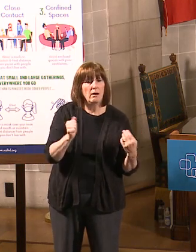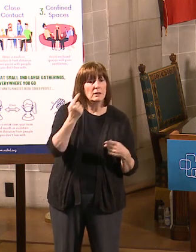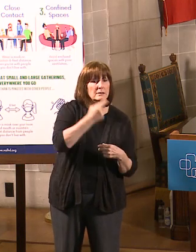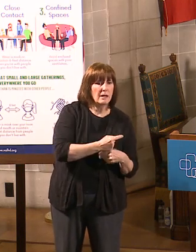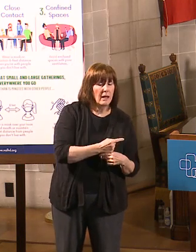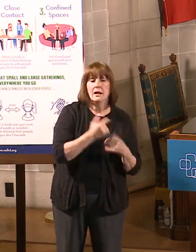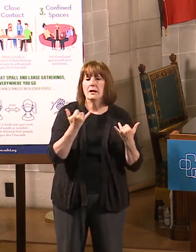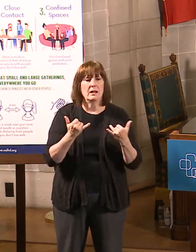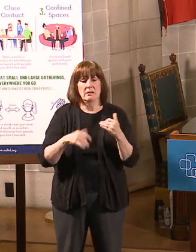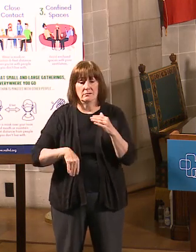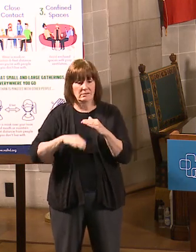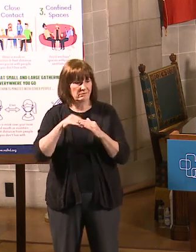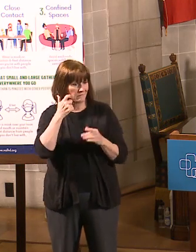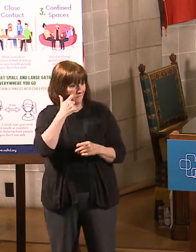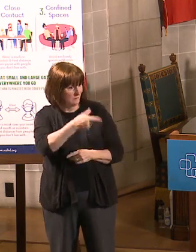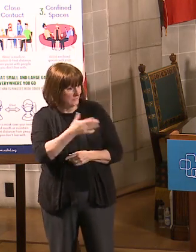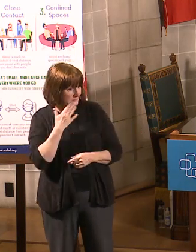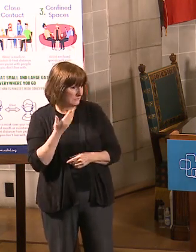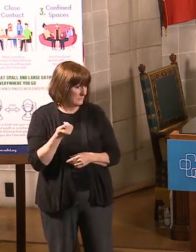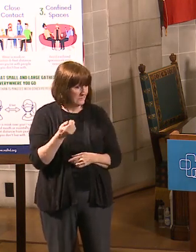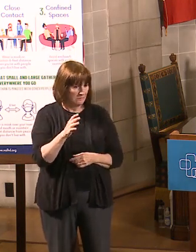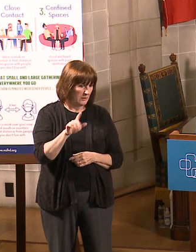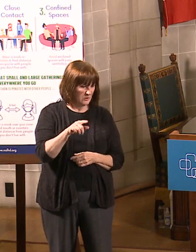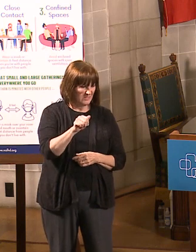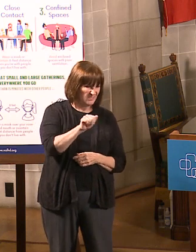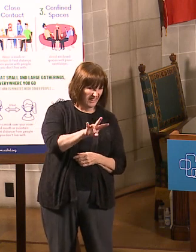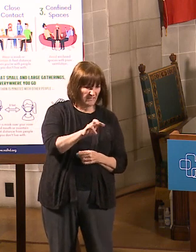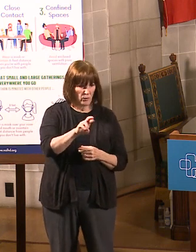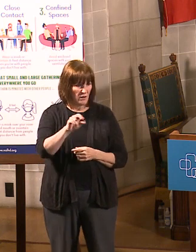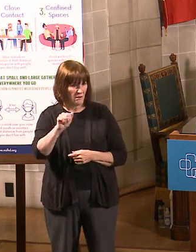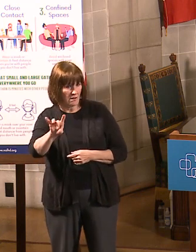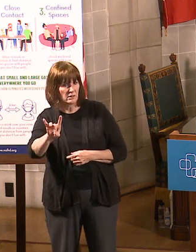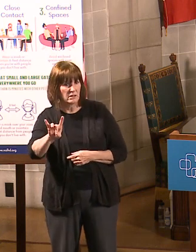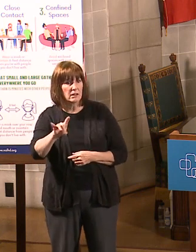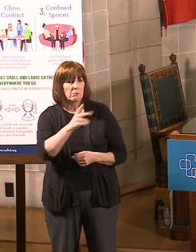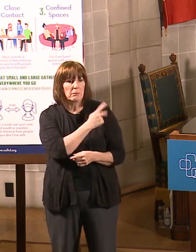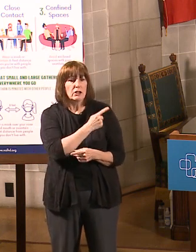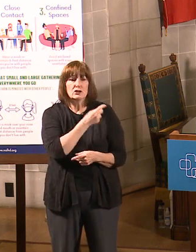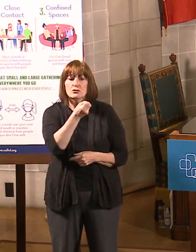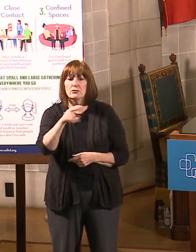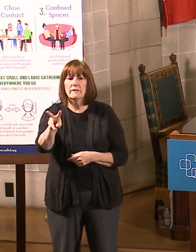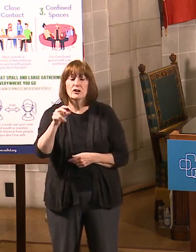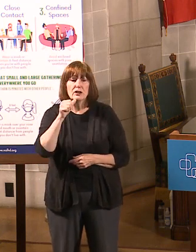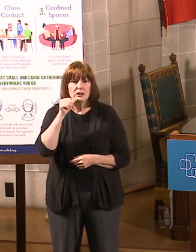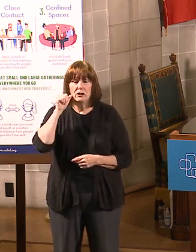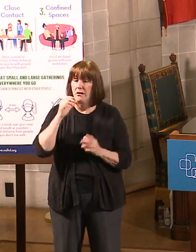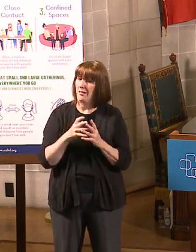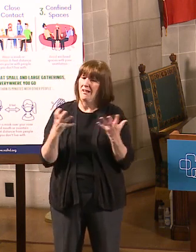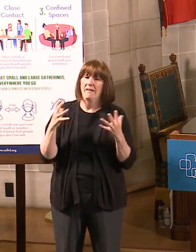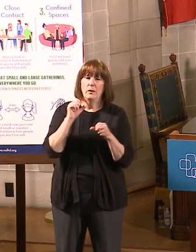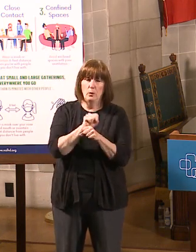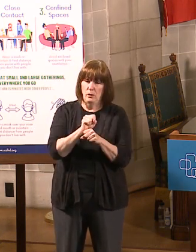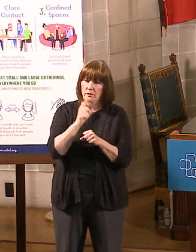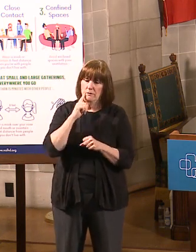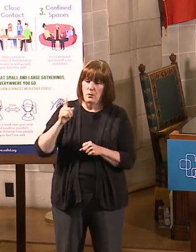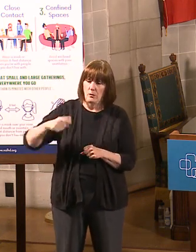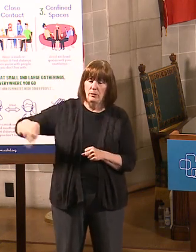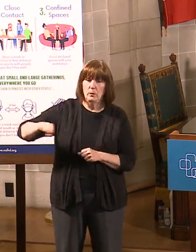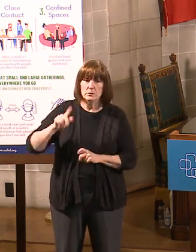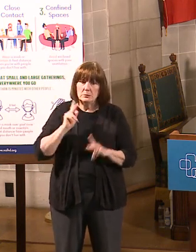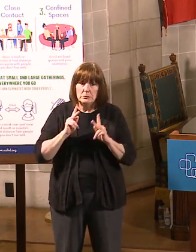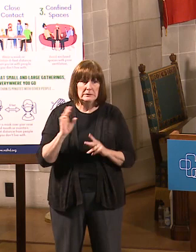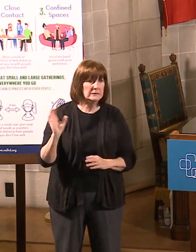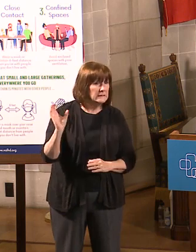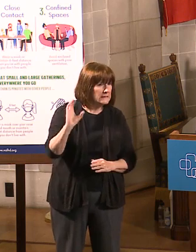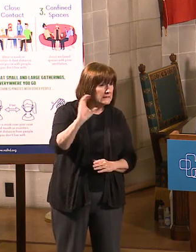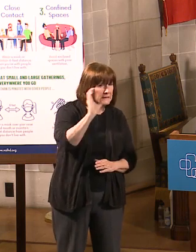day up to what he mentioned about 17 or 18 yesterday. So it's definitely a lot of work for those transfer center personnel